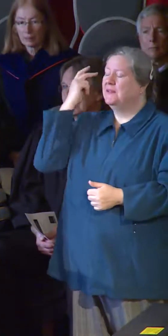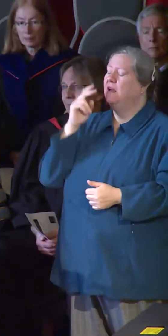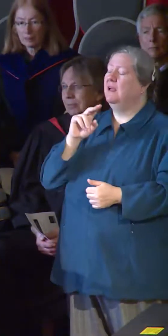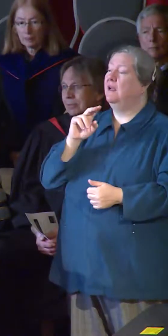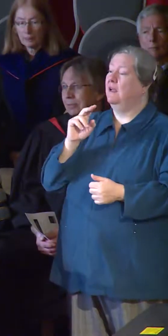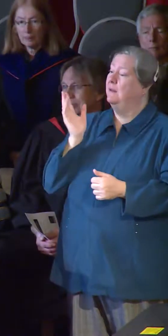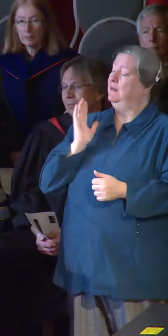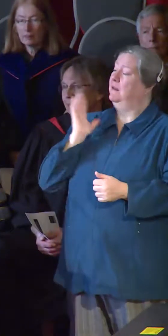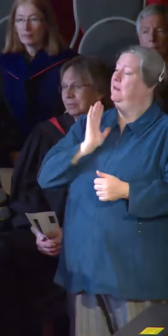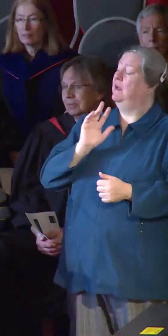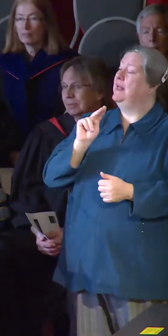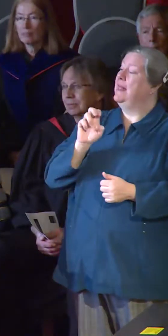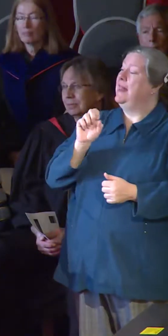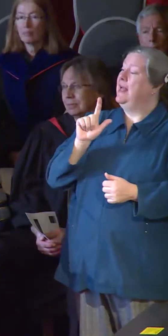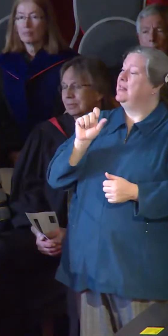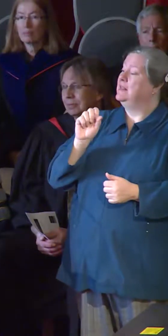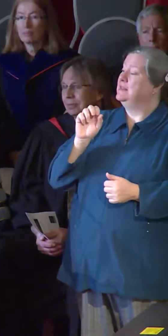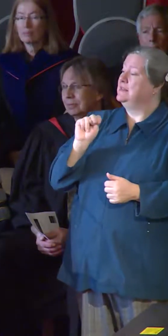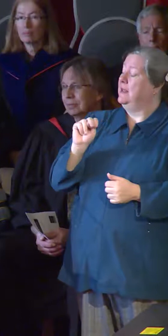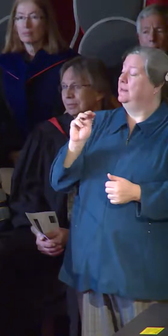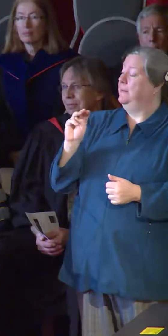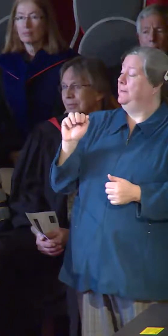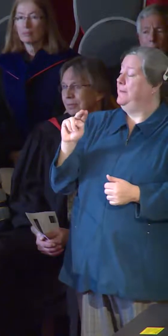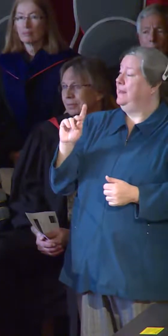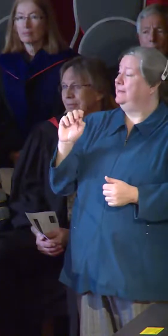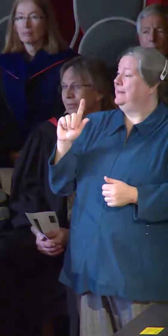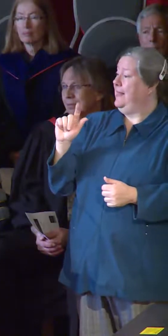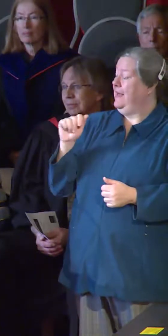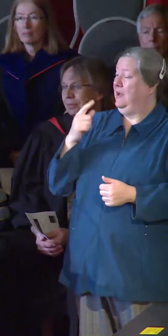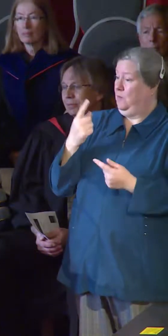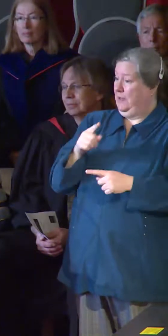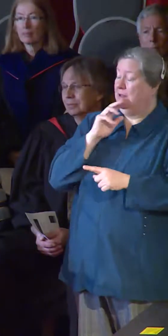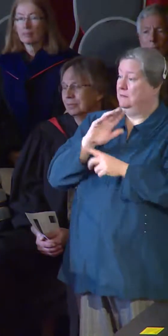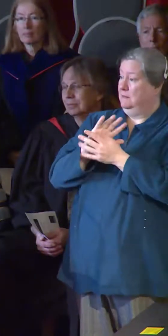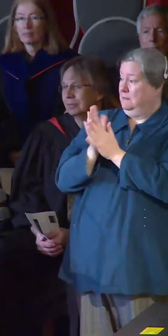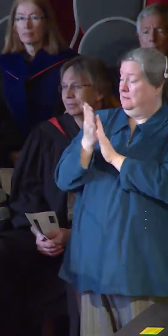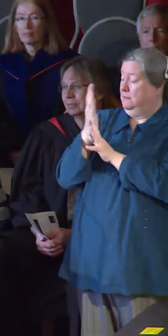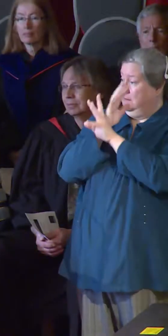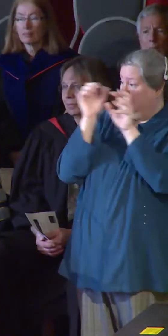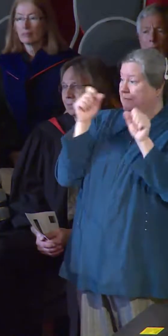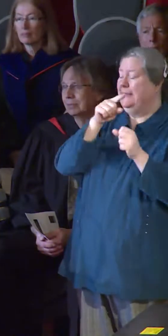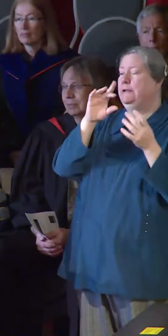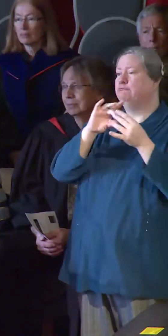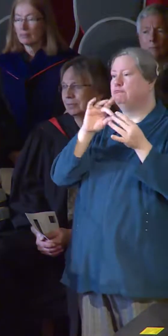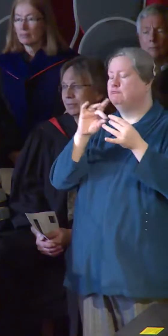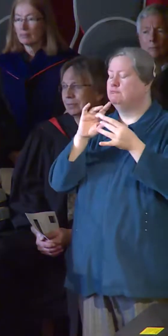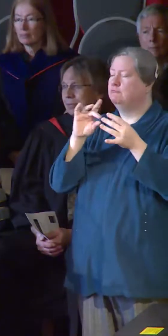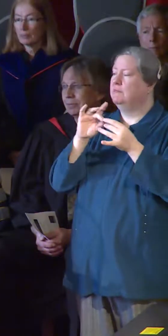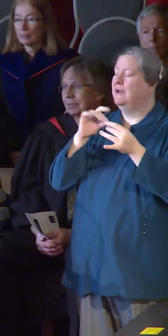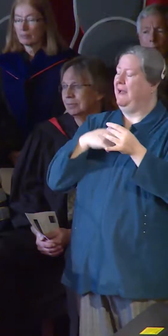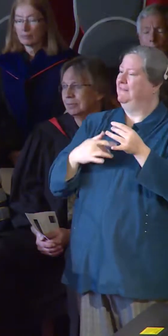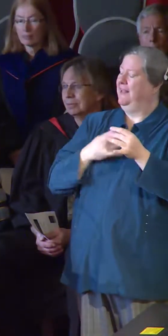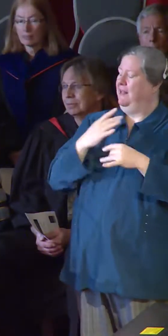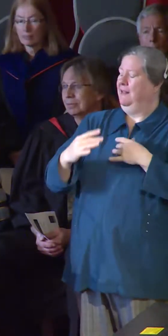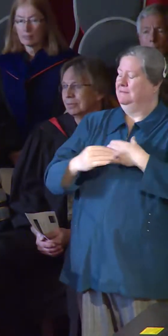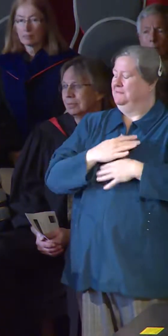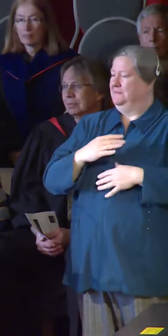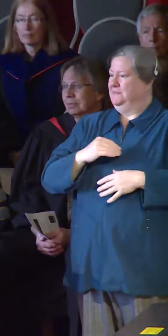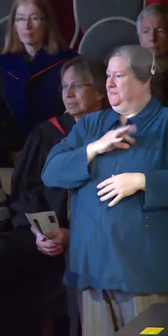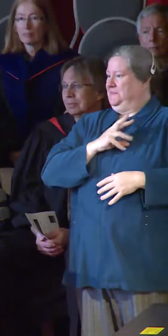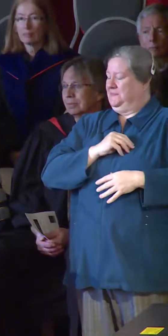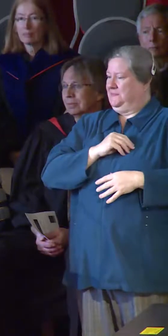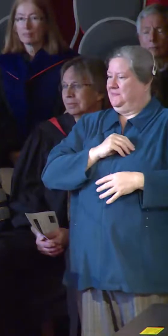Mandela quoted at his inauguration, which I find inspiring. Our deepest fear is not that